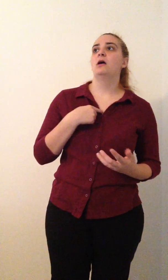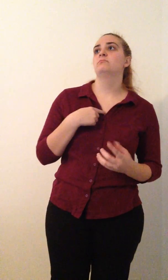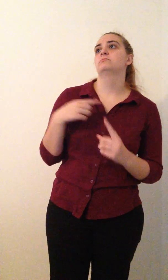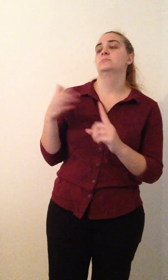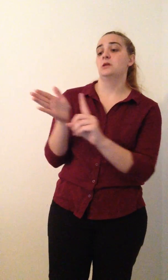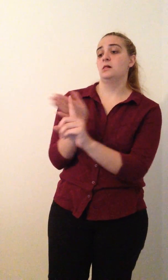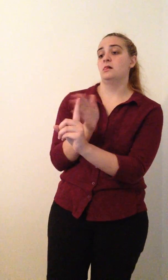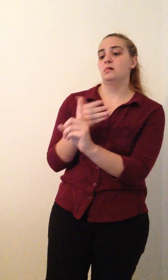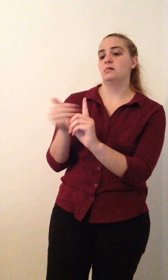And